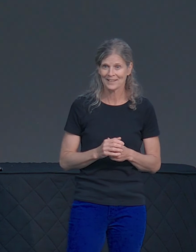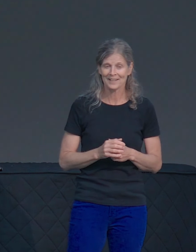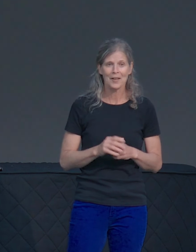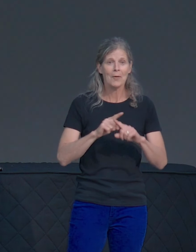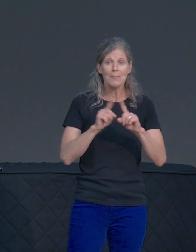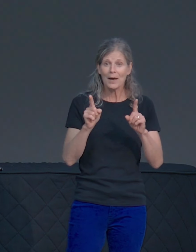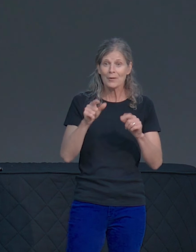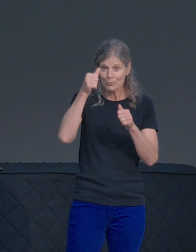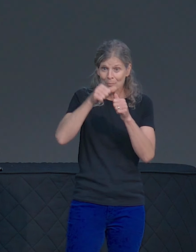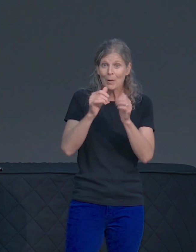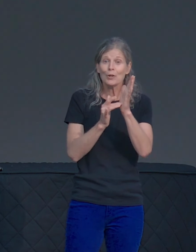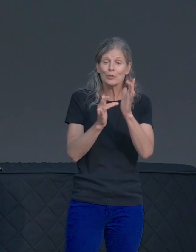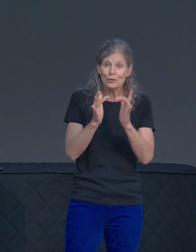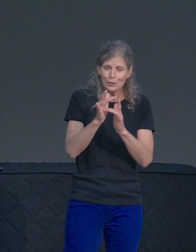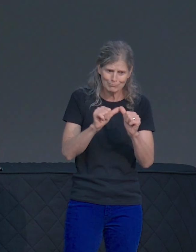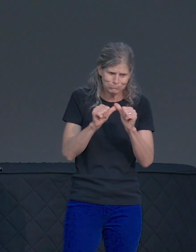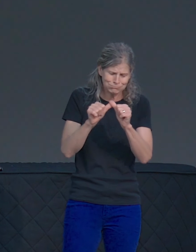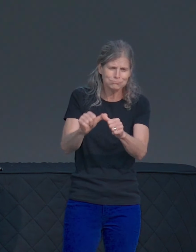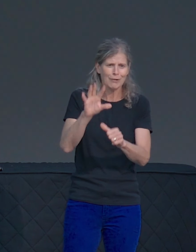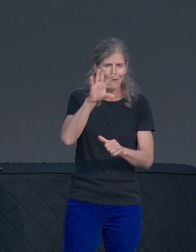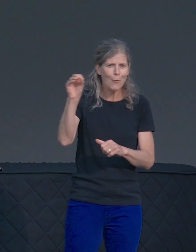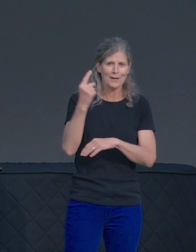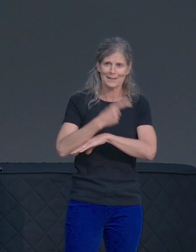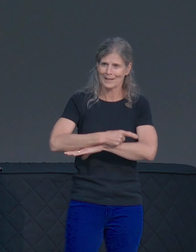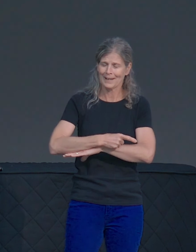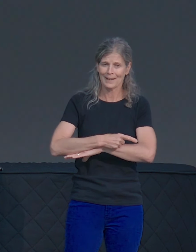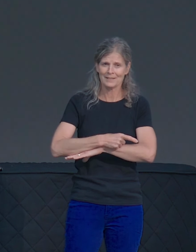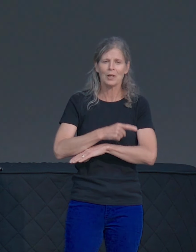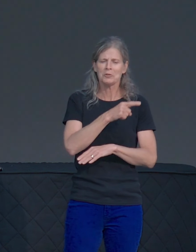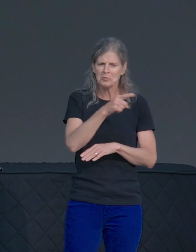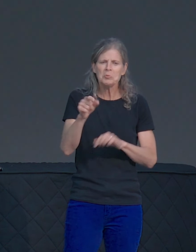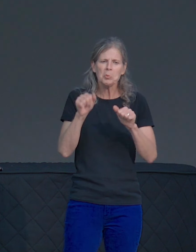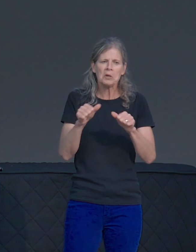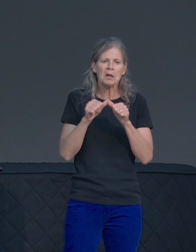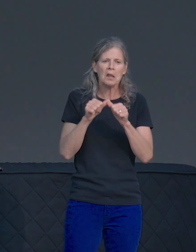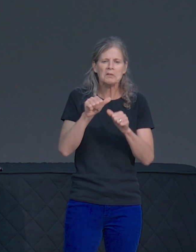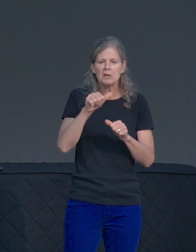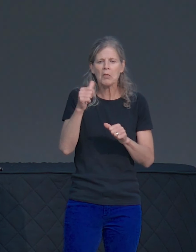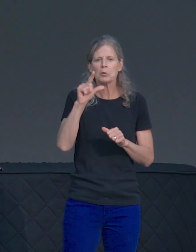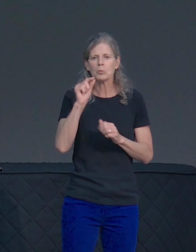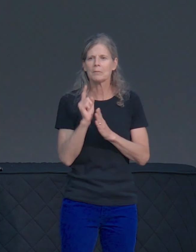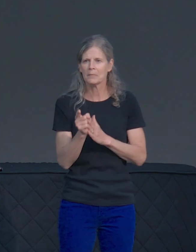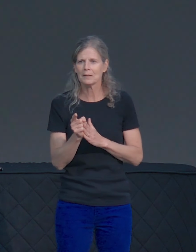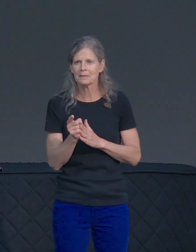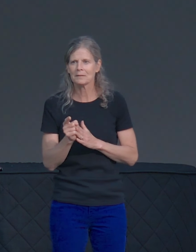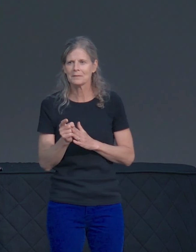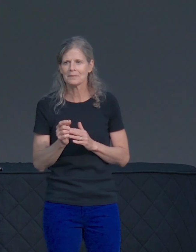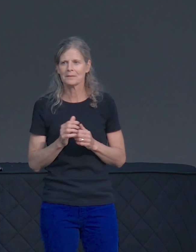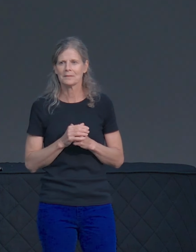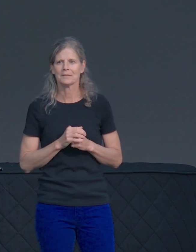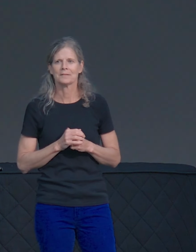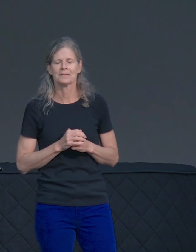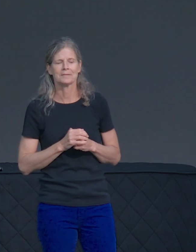But remember, Jesus lasted 40 days. You can last another 20 minutes or so.